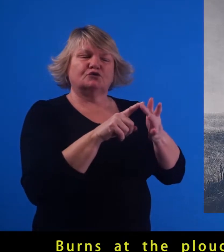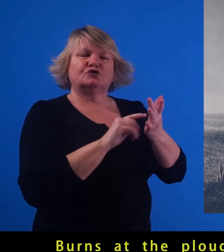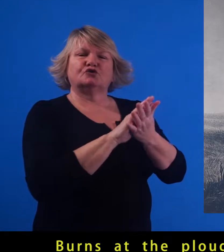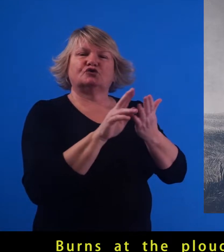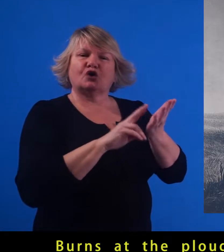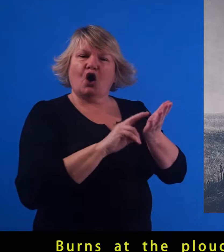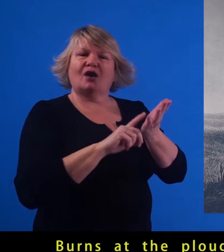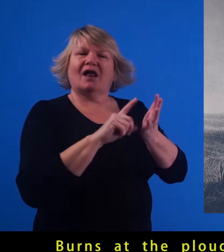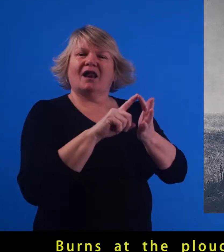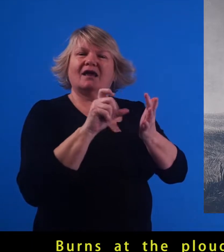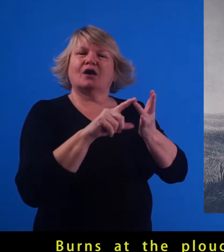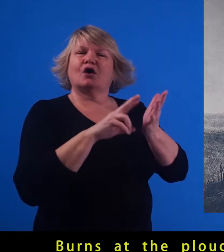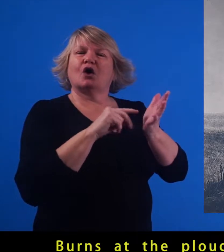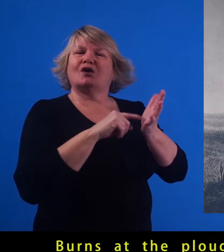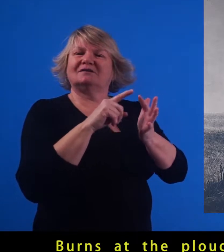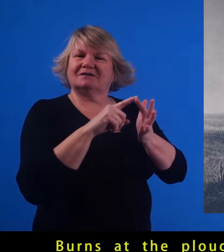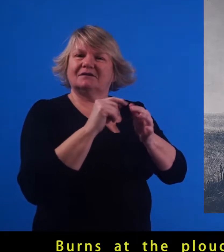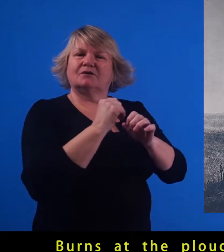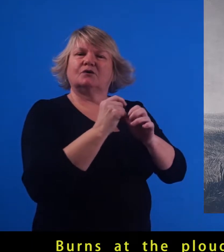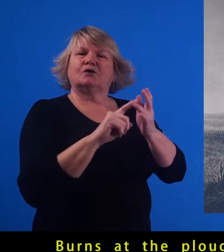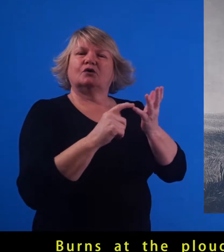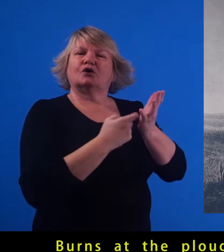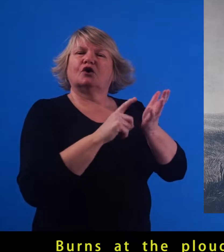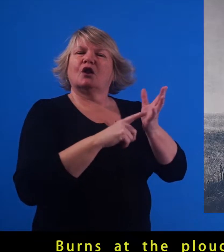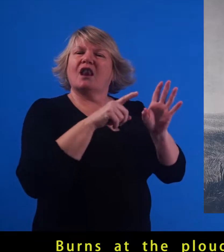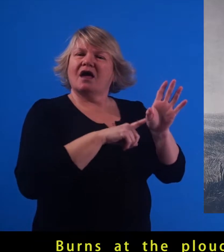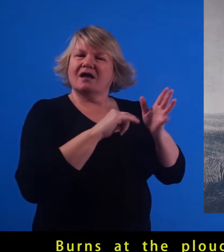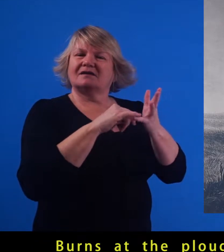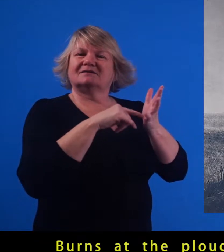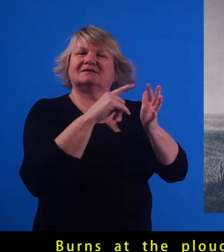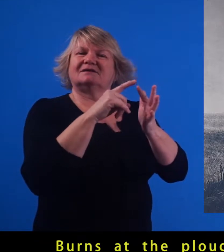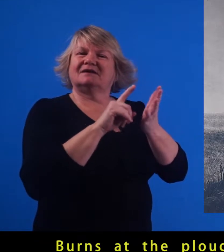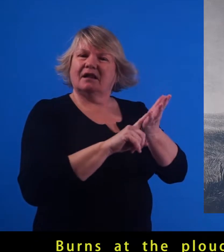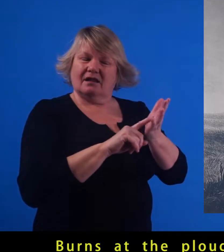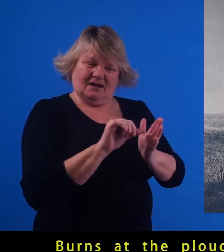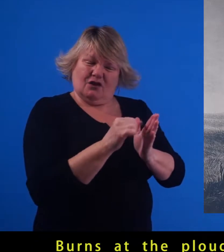John LeConte, Gourlay Steel, Engraving.